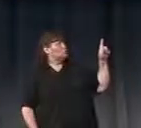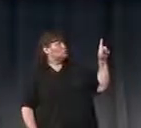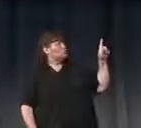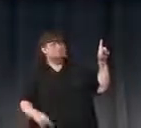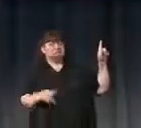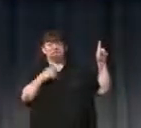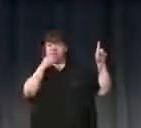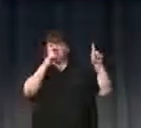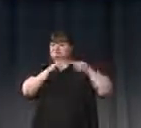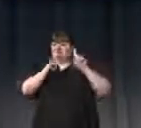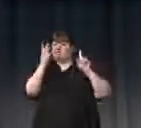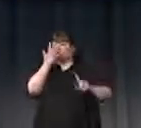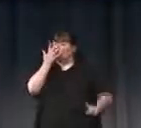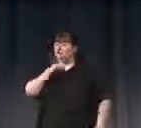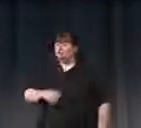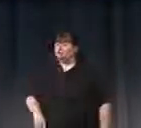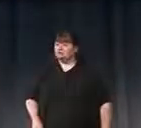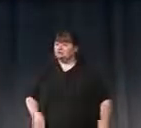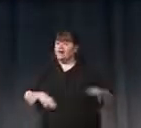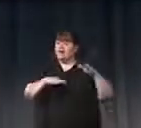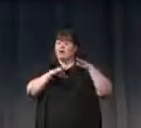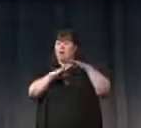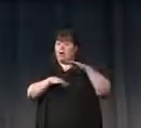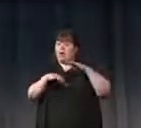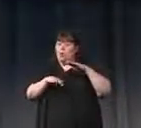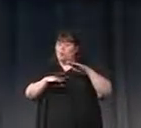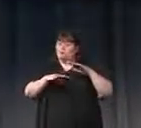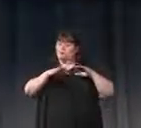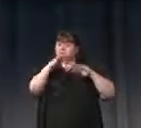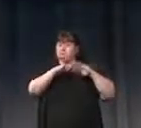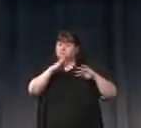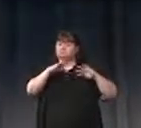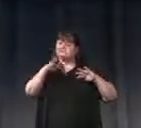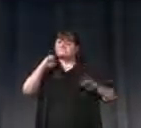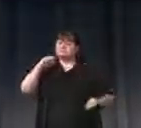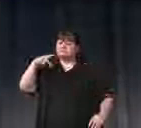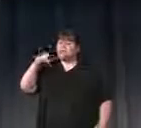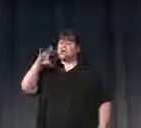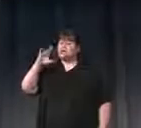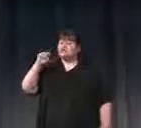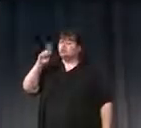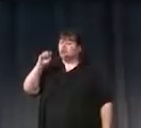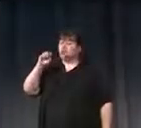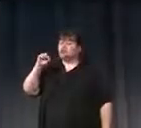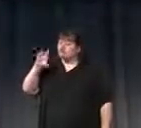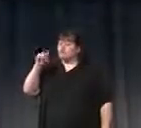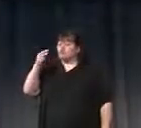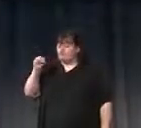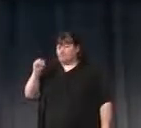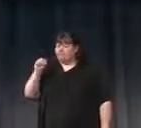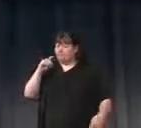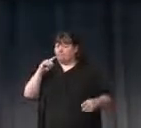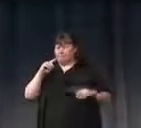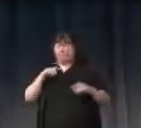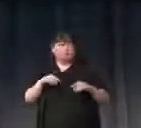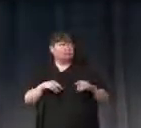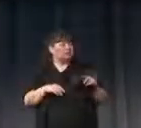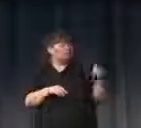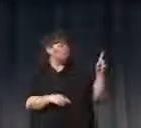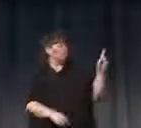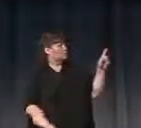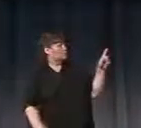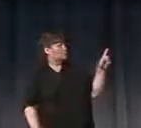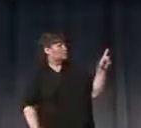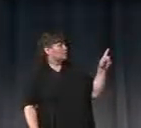look very, very different. And below them, I have another spectrogram. So remember, that's an image that depicts the frequency content as it changes over